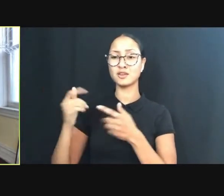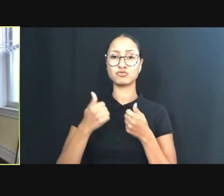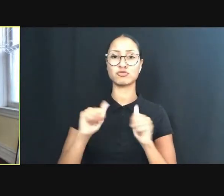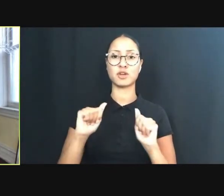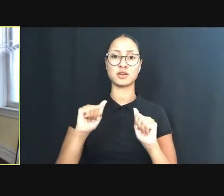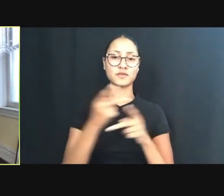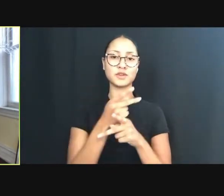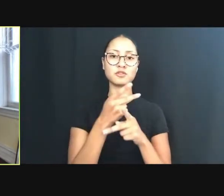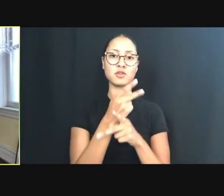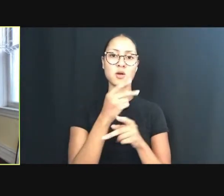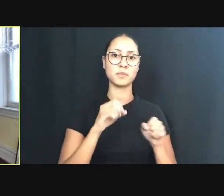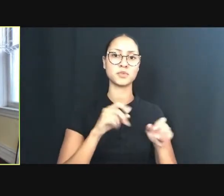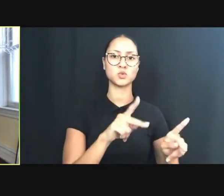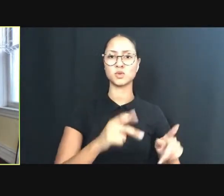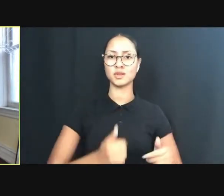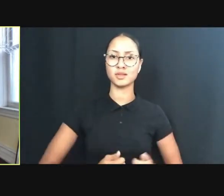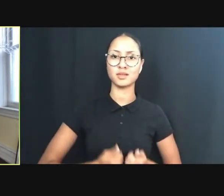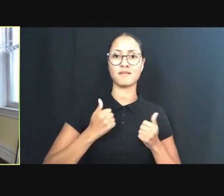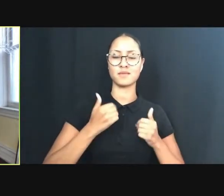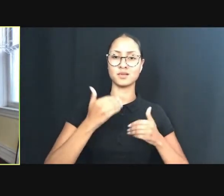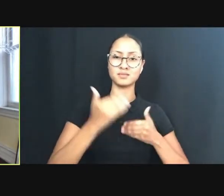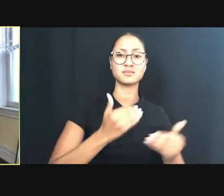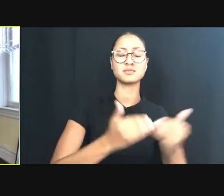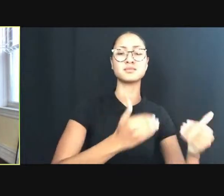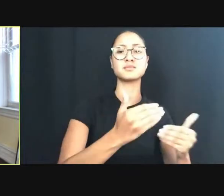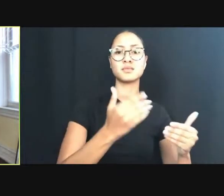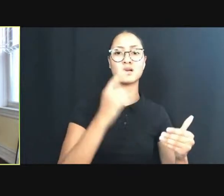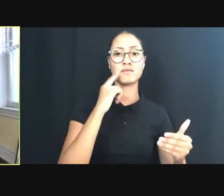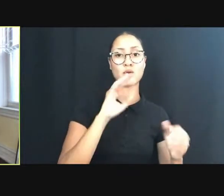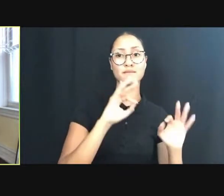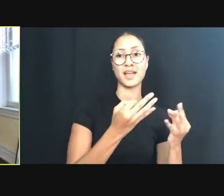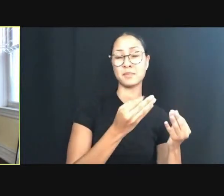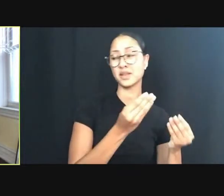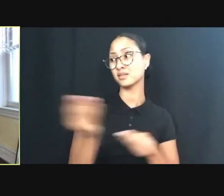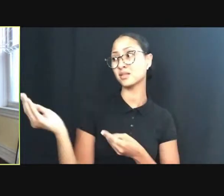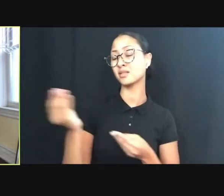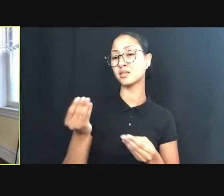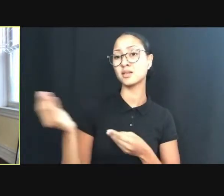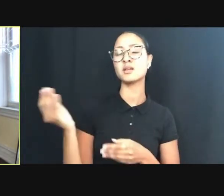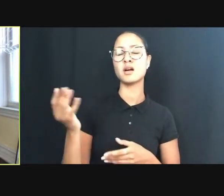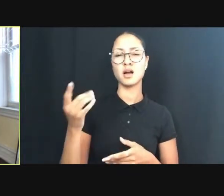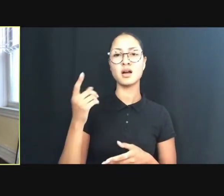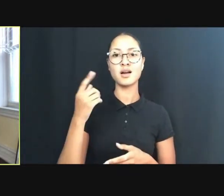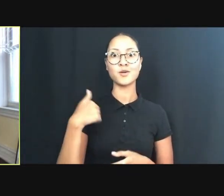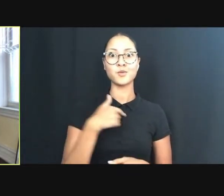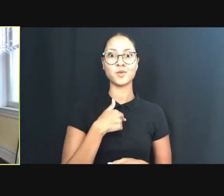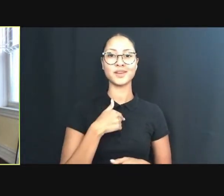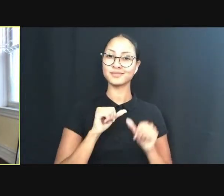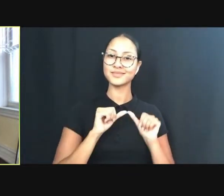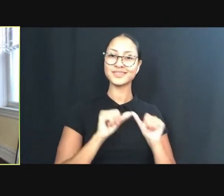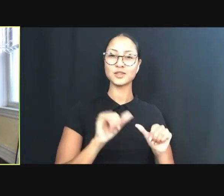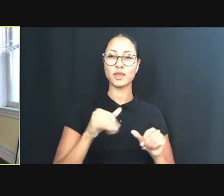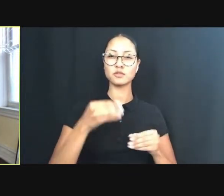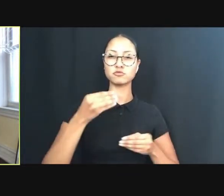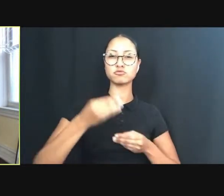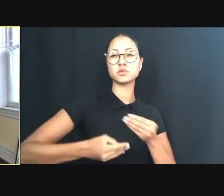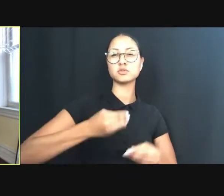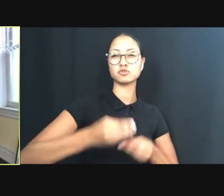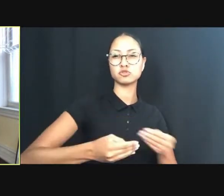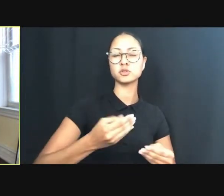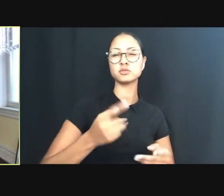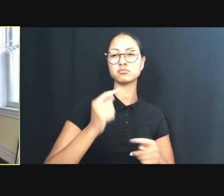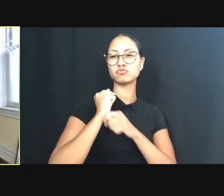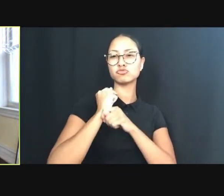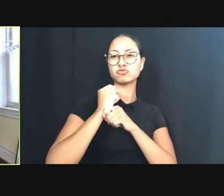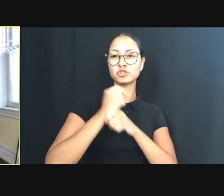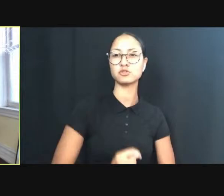for ourselves and our family. And I think we just continue that tradition. I feel like Ashe Dance Theater Collective continued that